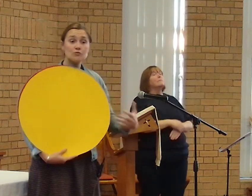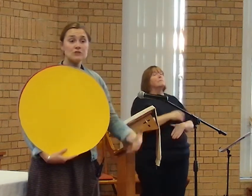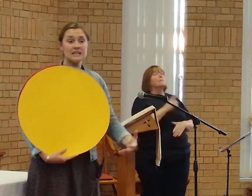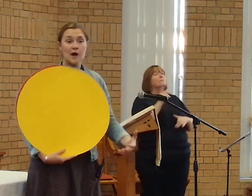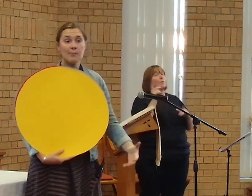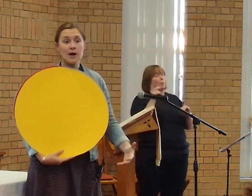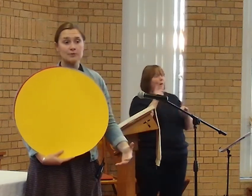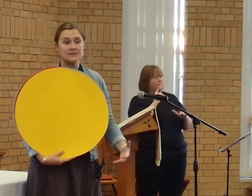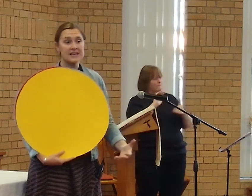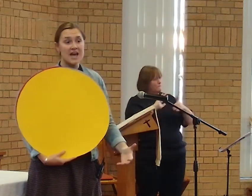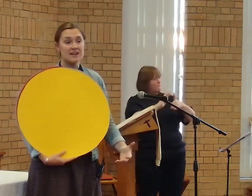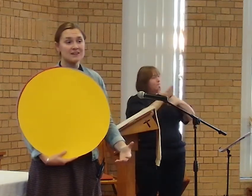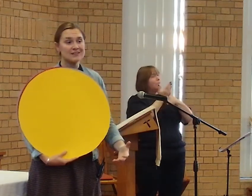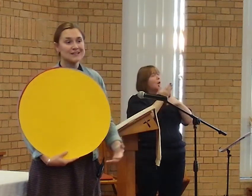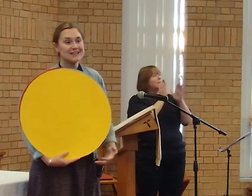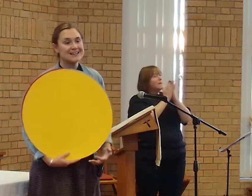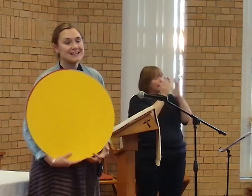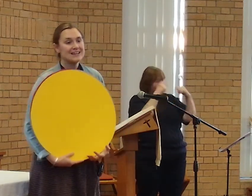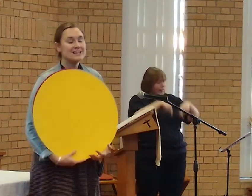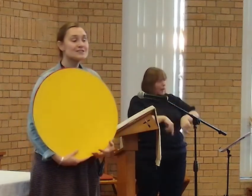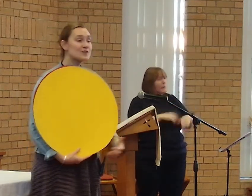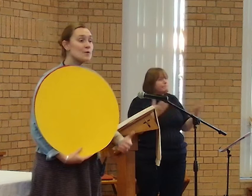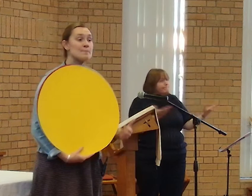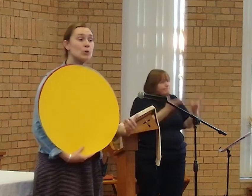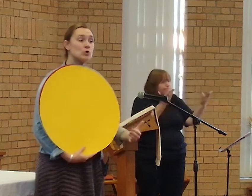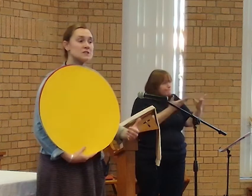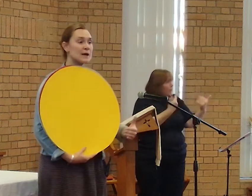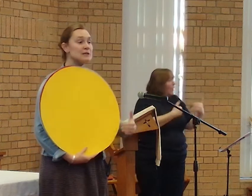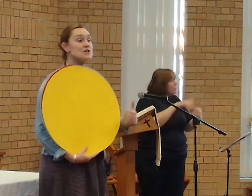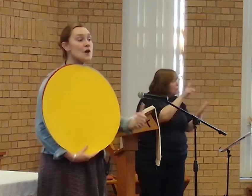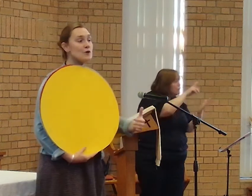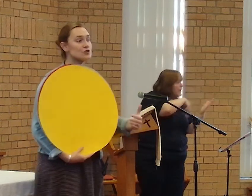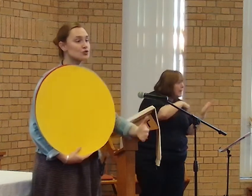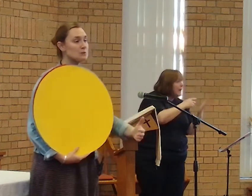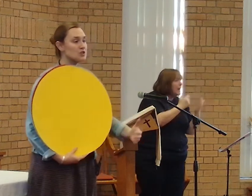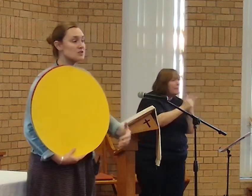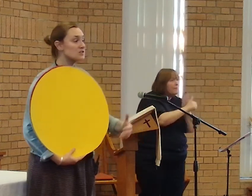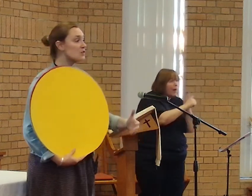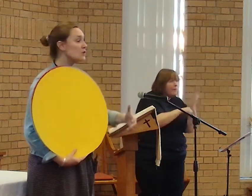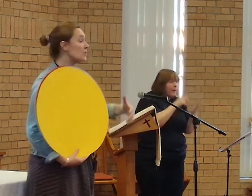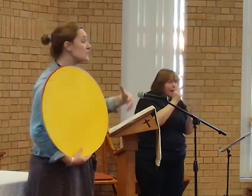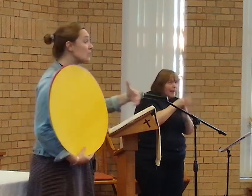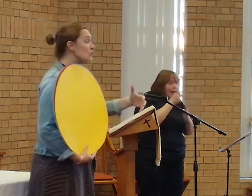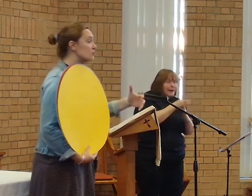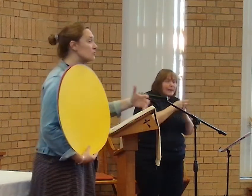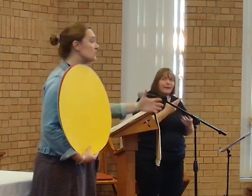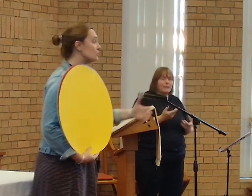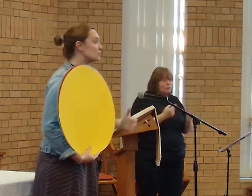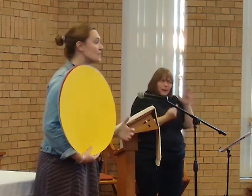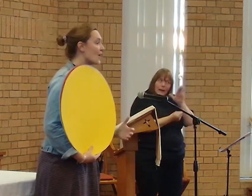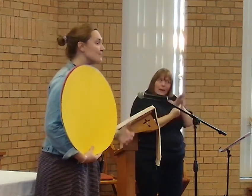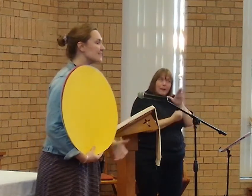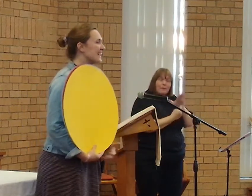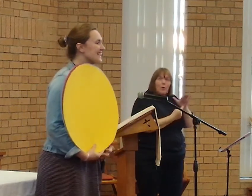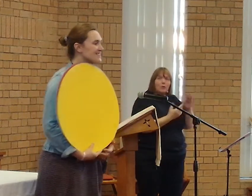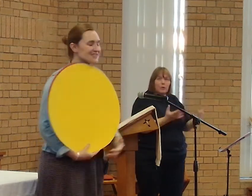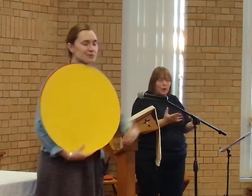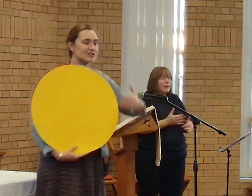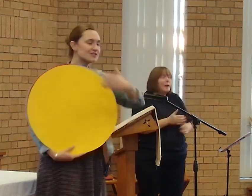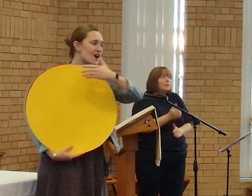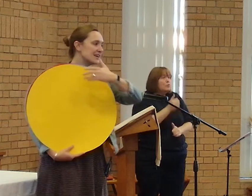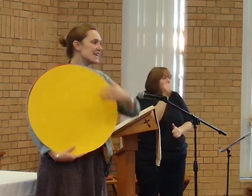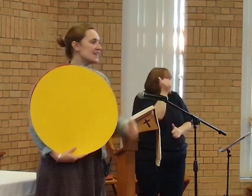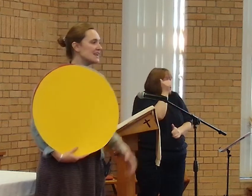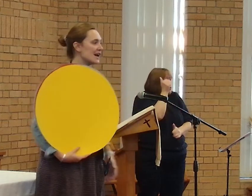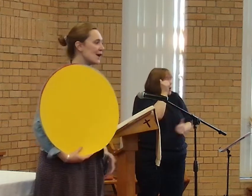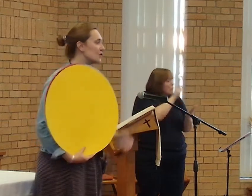to start reading our Bibles again. It's so important that we know scripture so that when we go through difficult times, just like